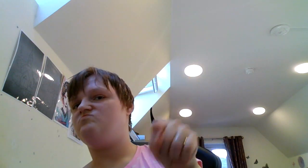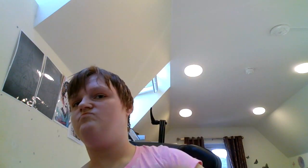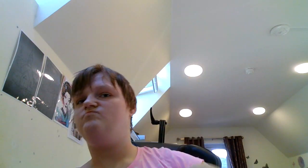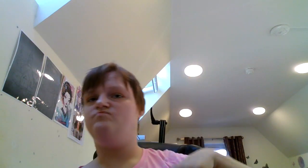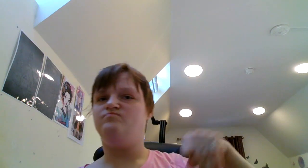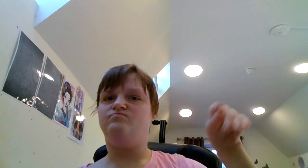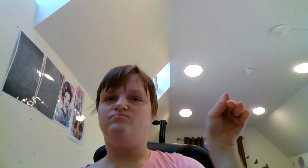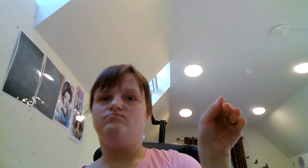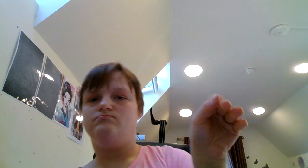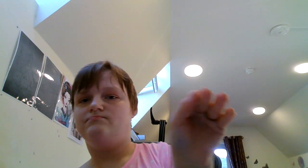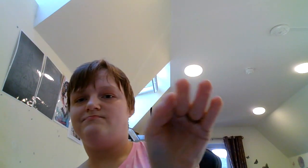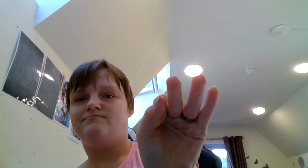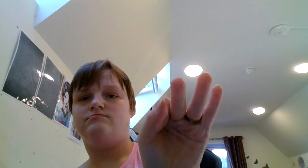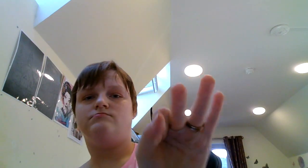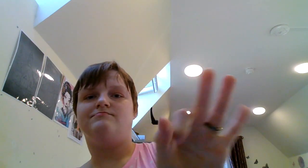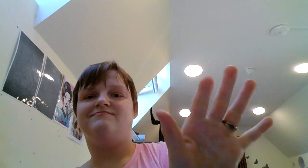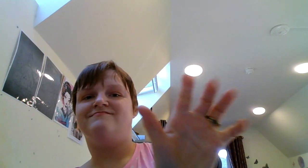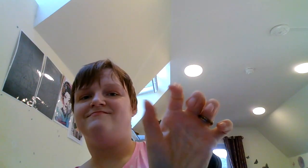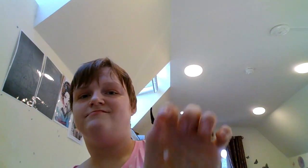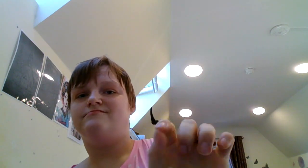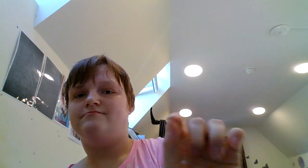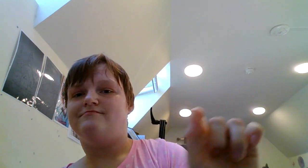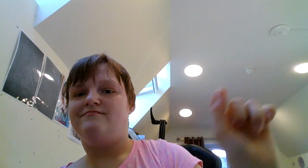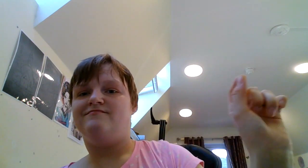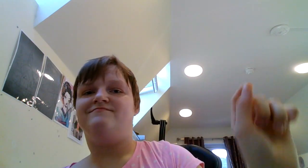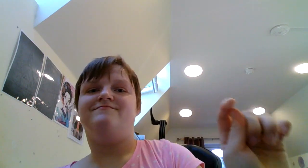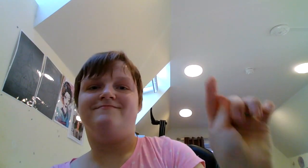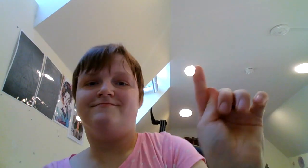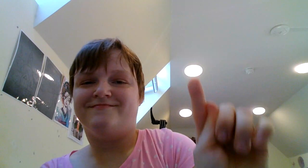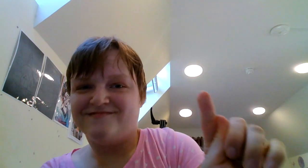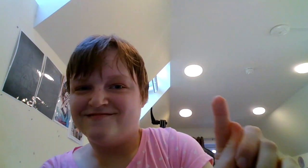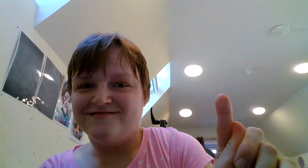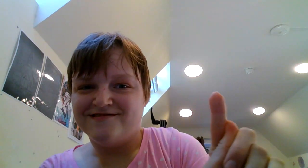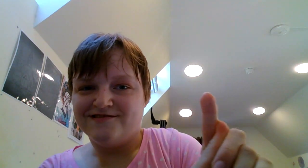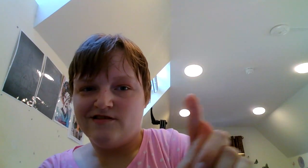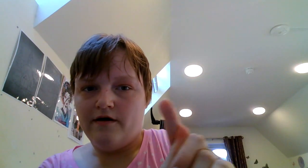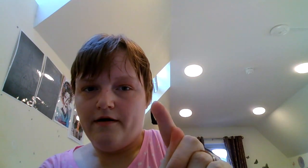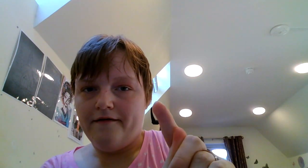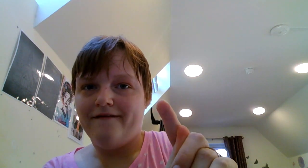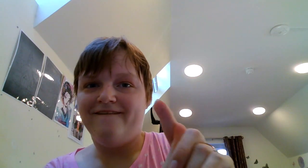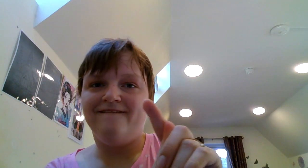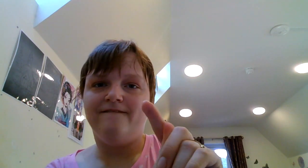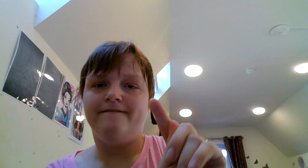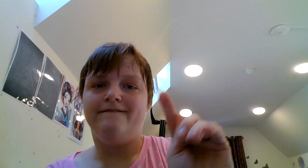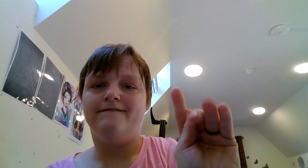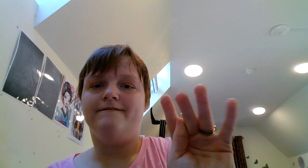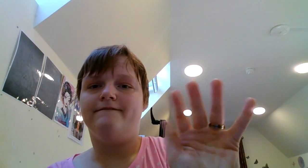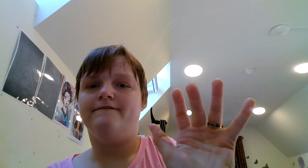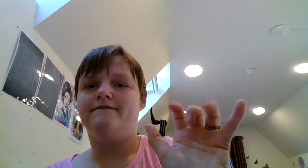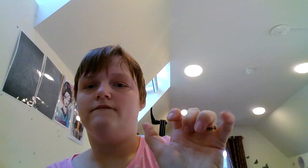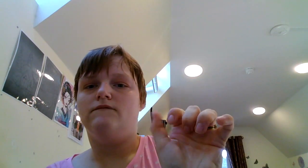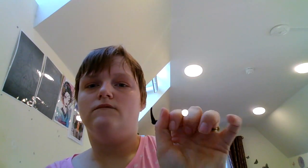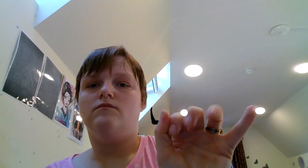the word insulin used for the first time. On the 3rd of May